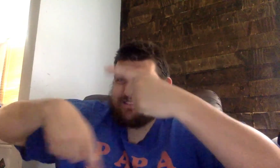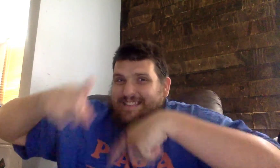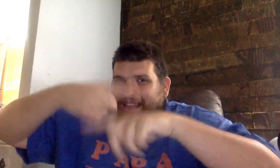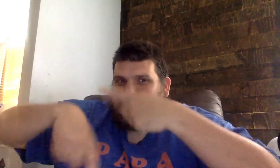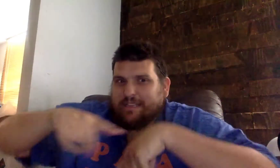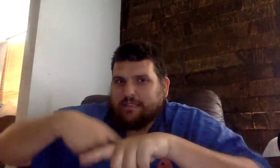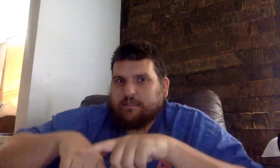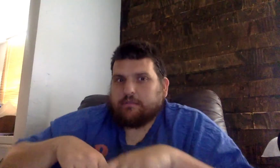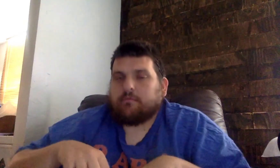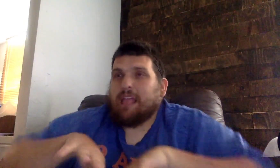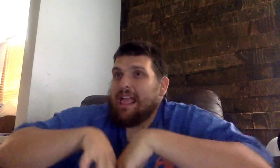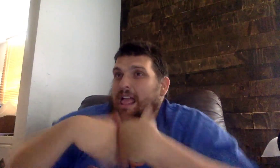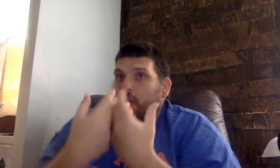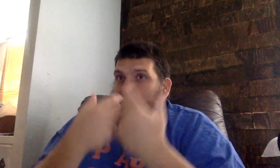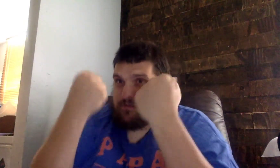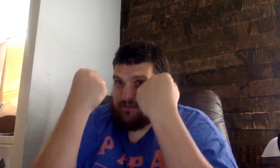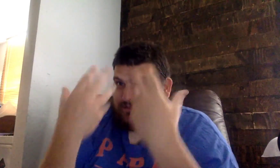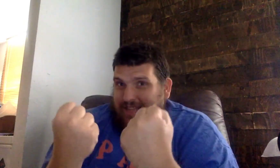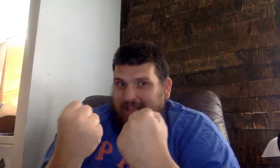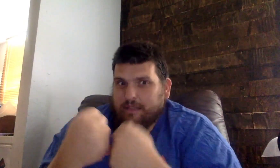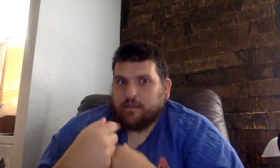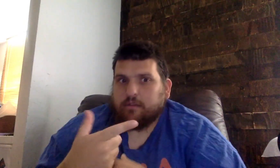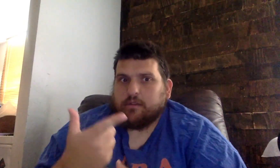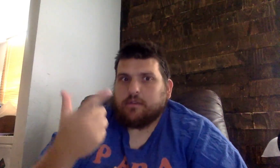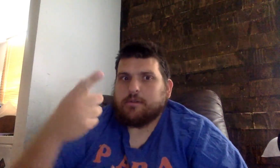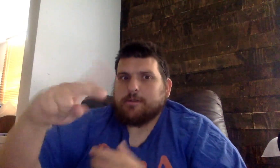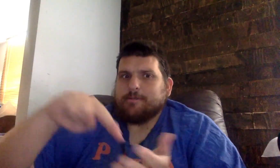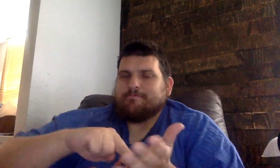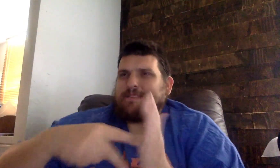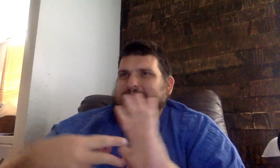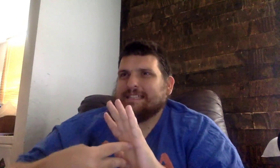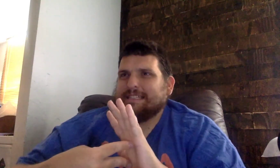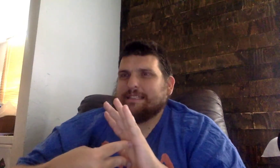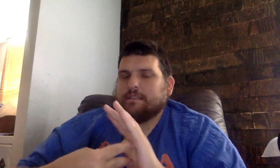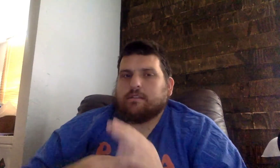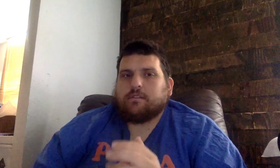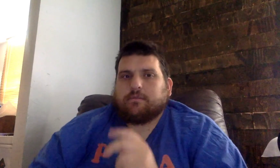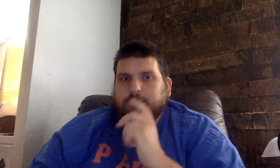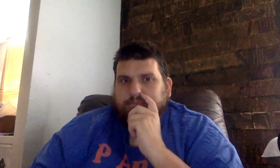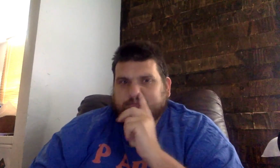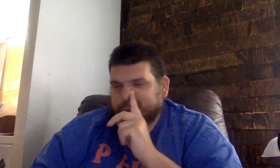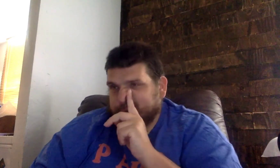How do you sign? How do you sign? Mean. What does that mean?